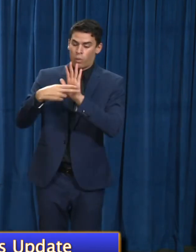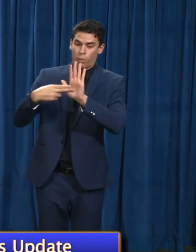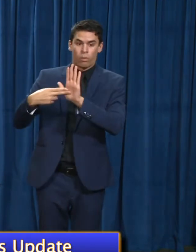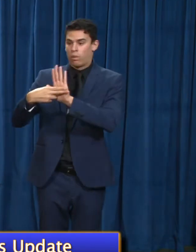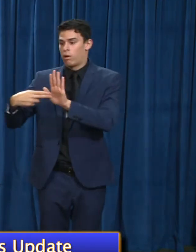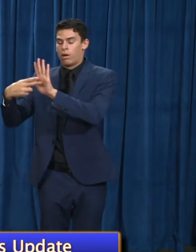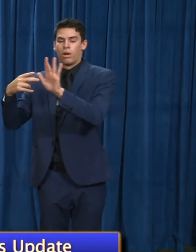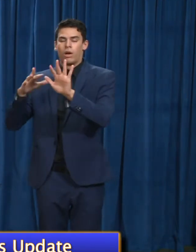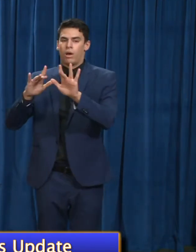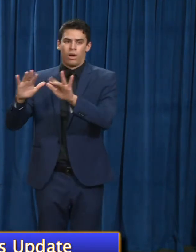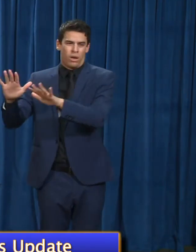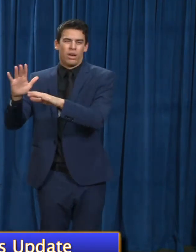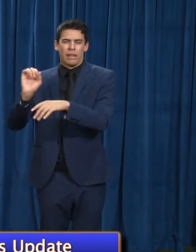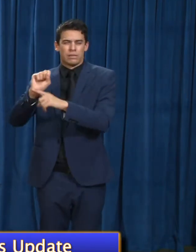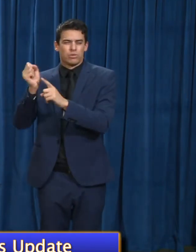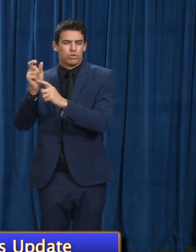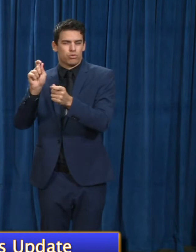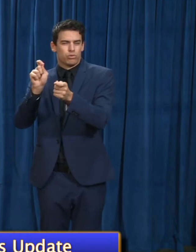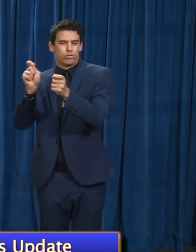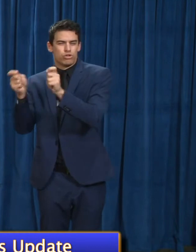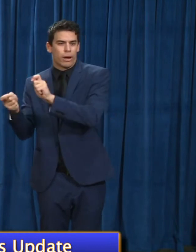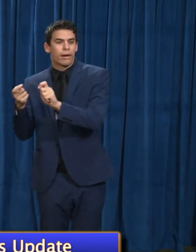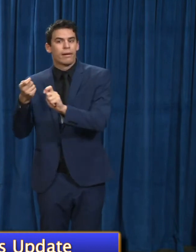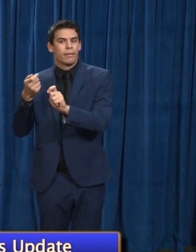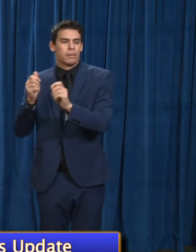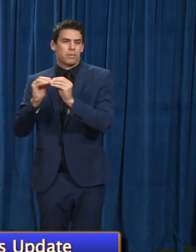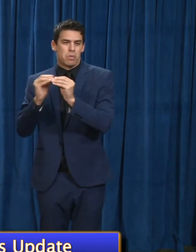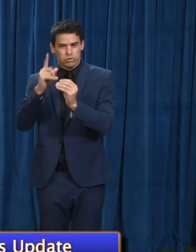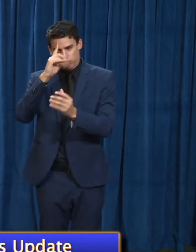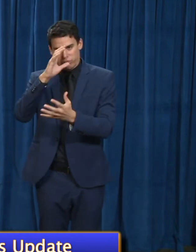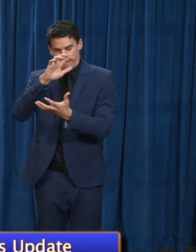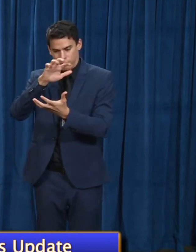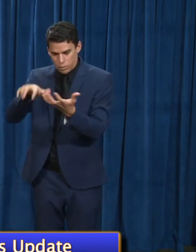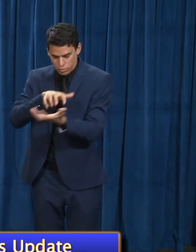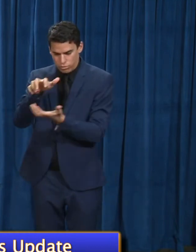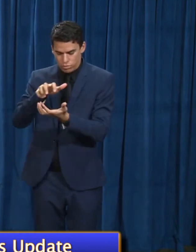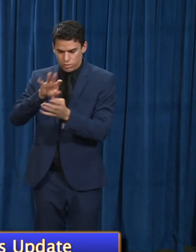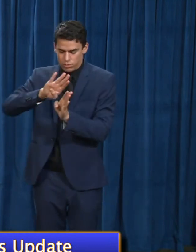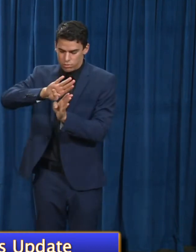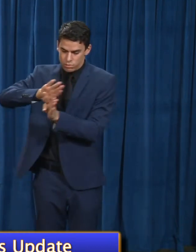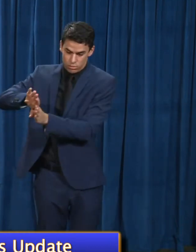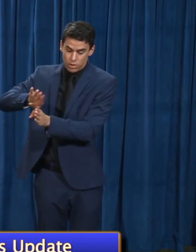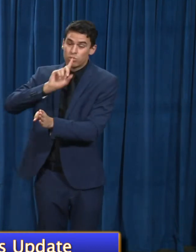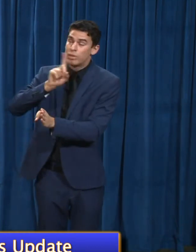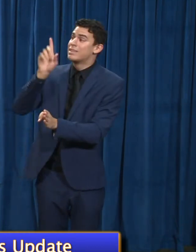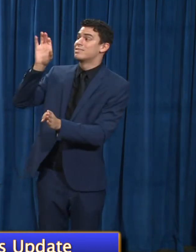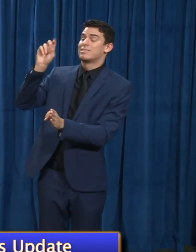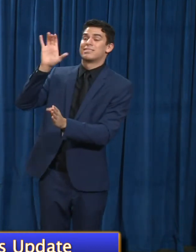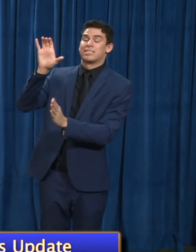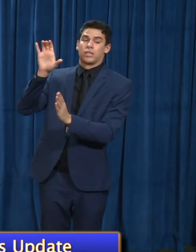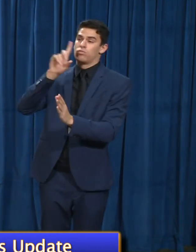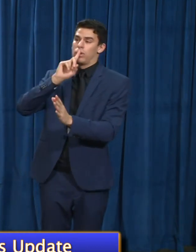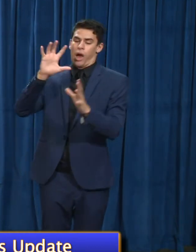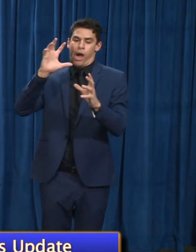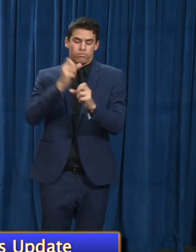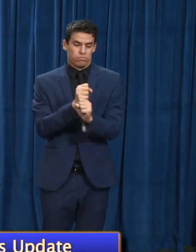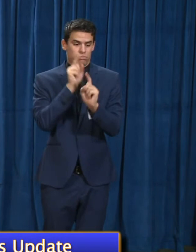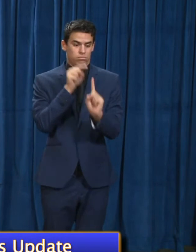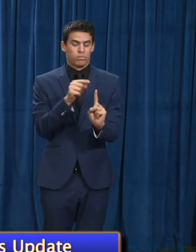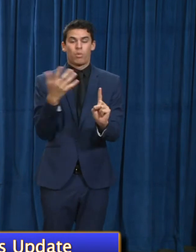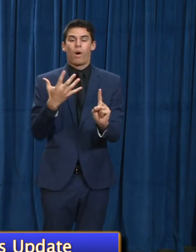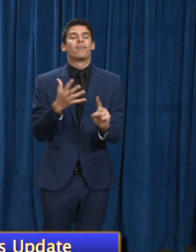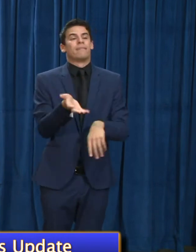And then the situation change, and that would be very confusing. But basically, they simplify everything. 5 days